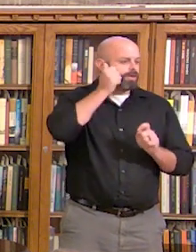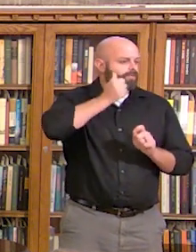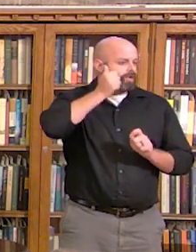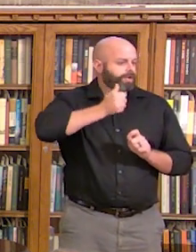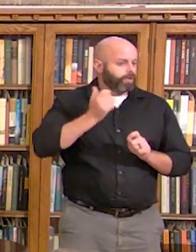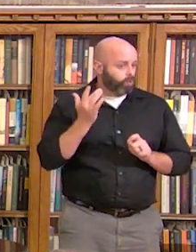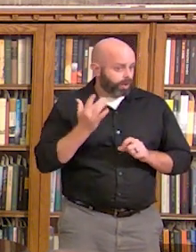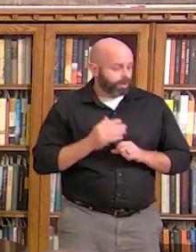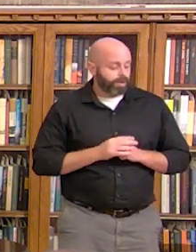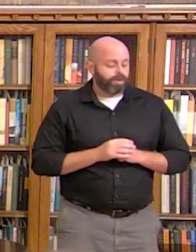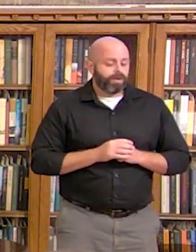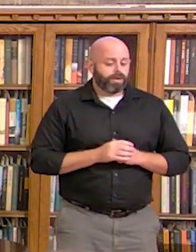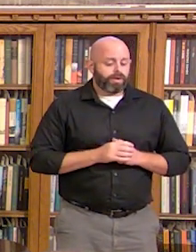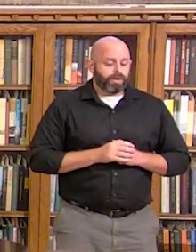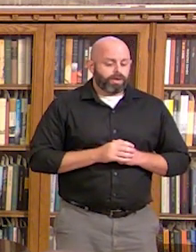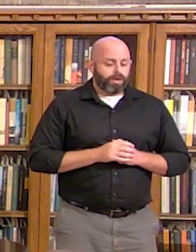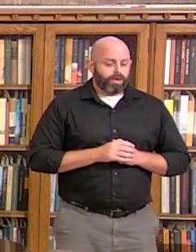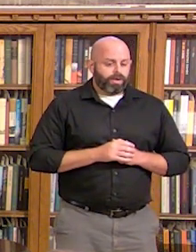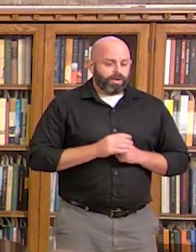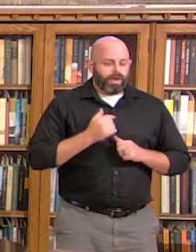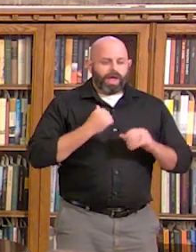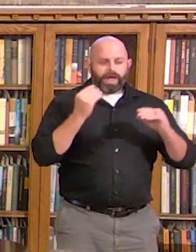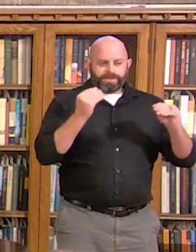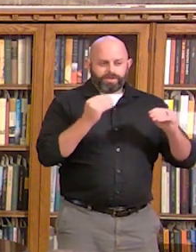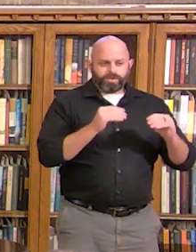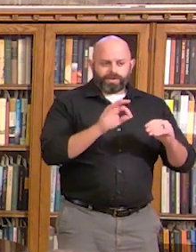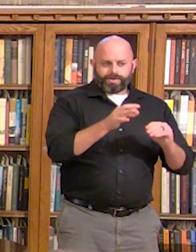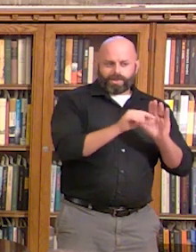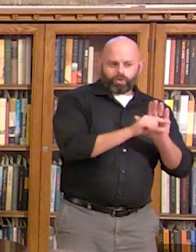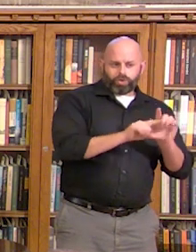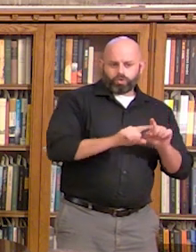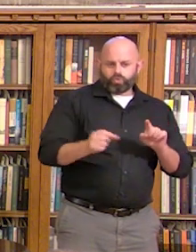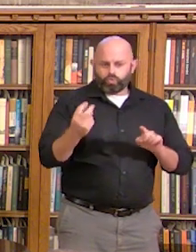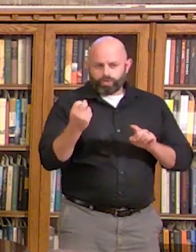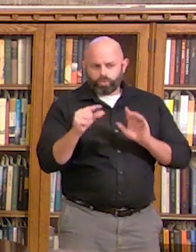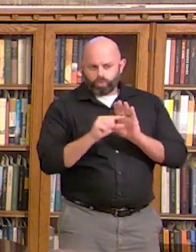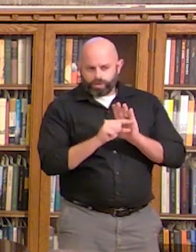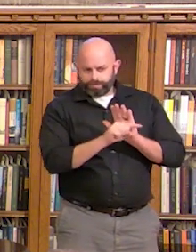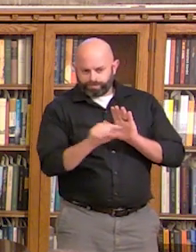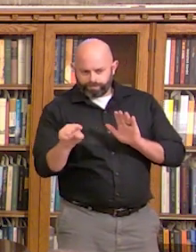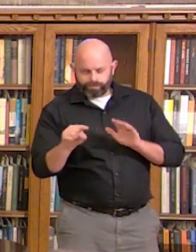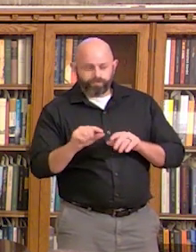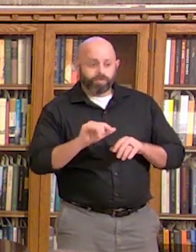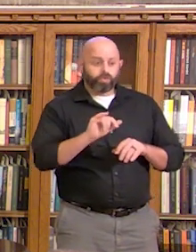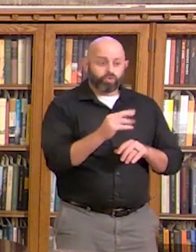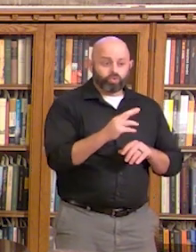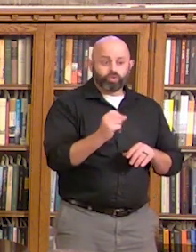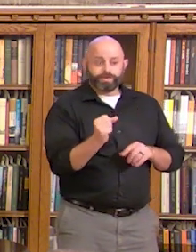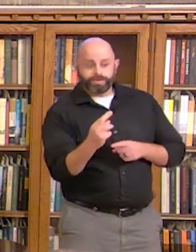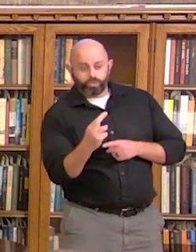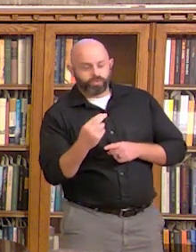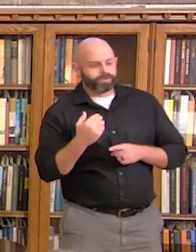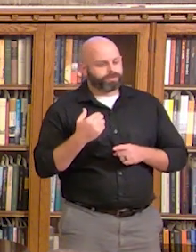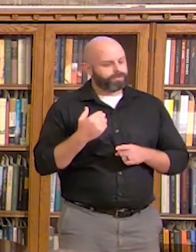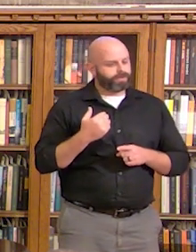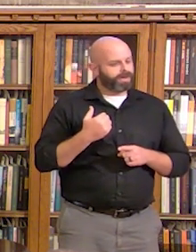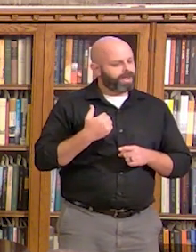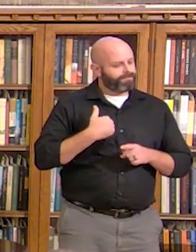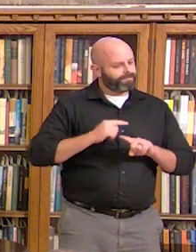because um I teach 9 through 12 um Junior seniors have very different